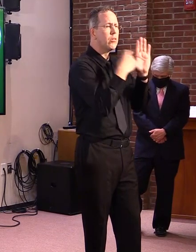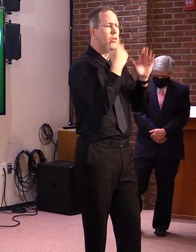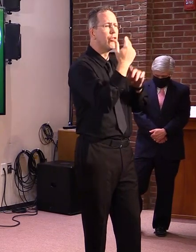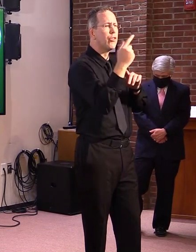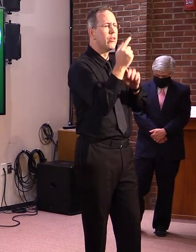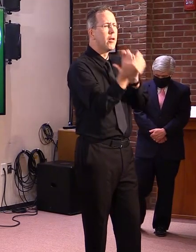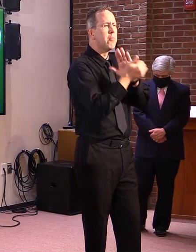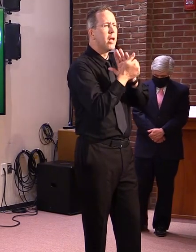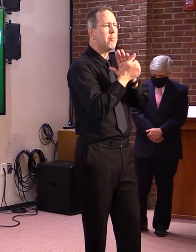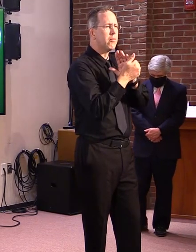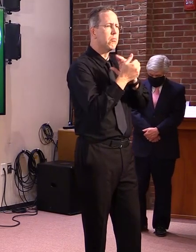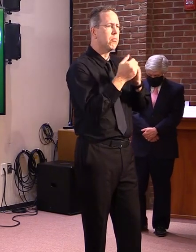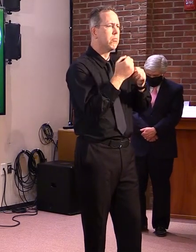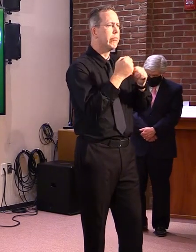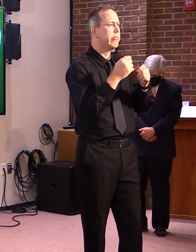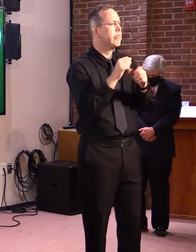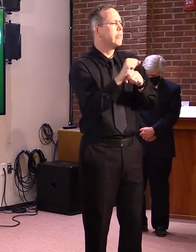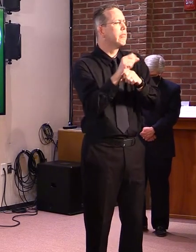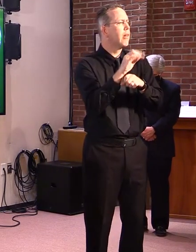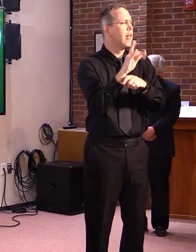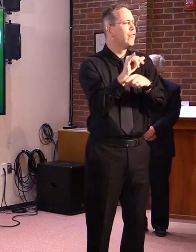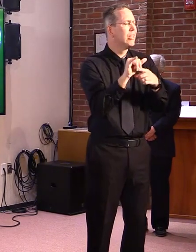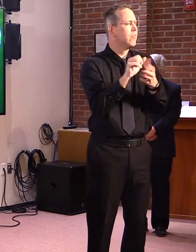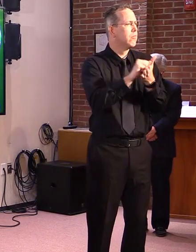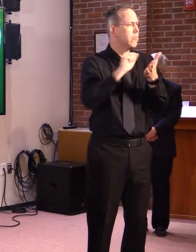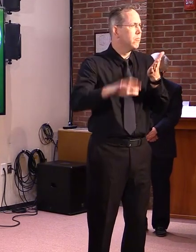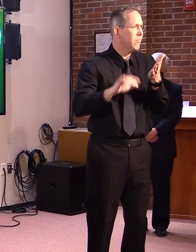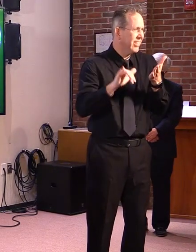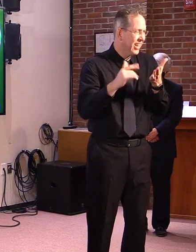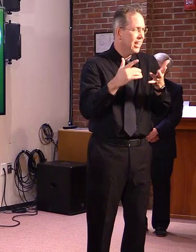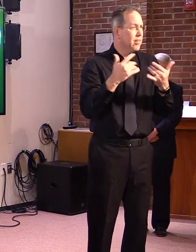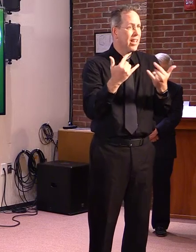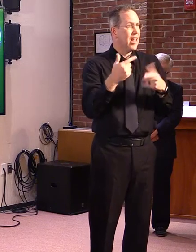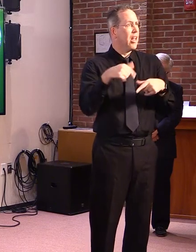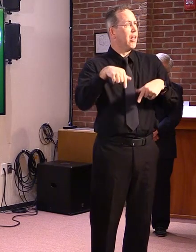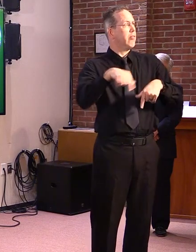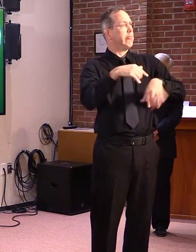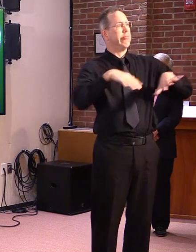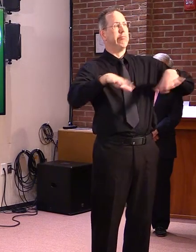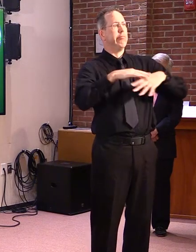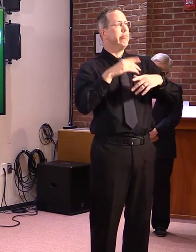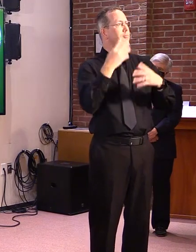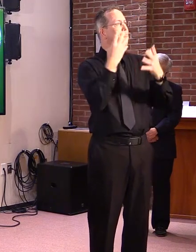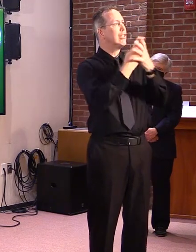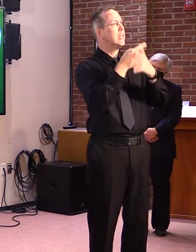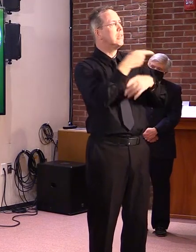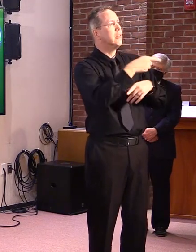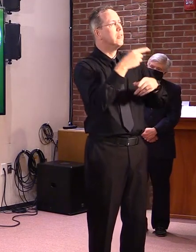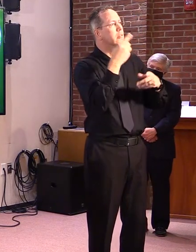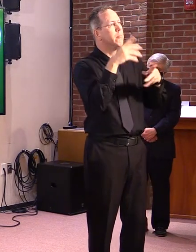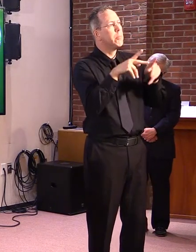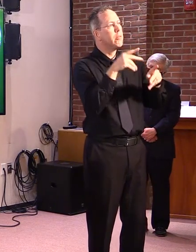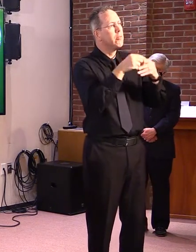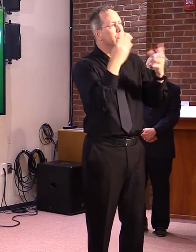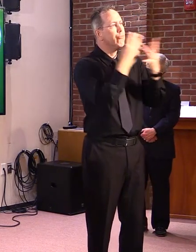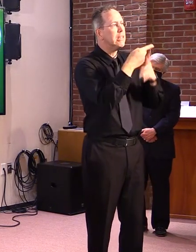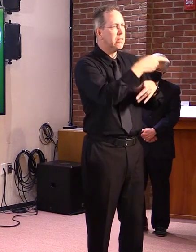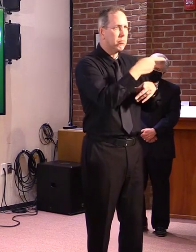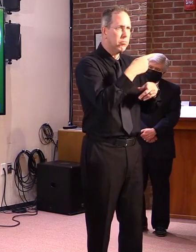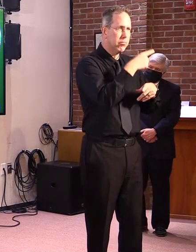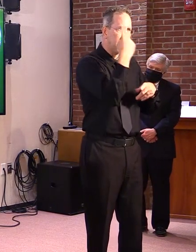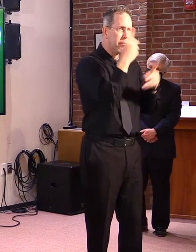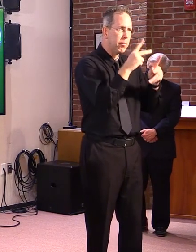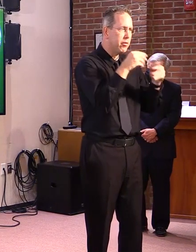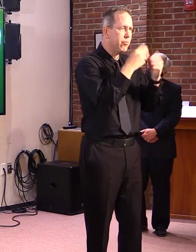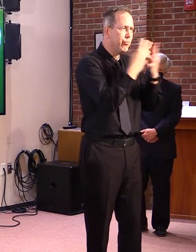When I asked about commutation, you tossed it to the legislature, which are leaving in a little while. Couldn't you just get